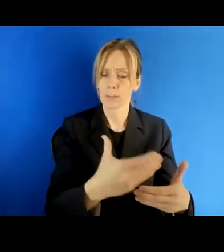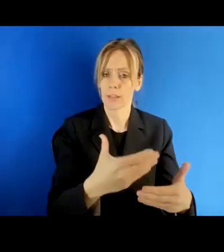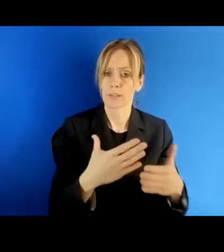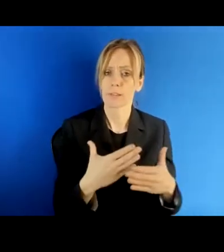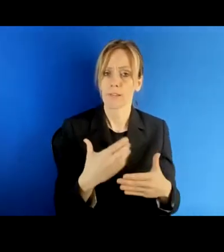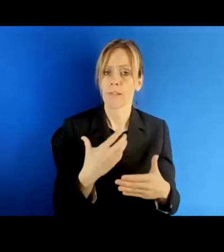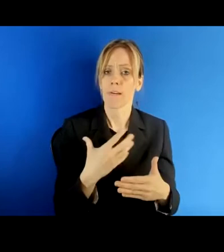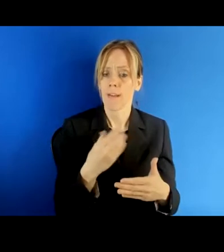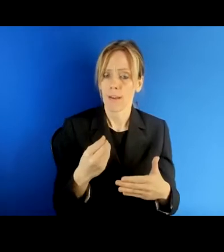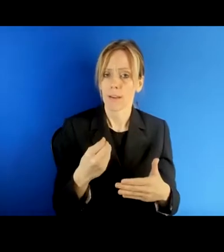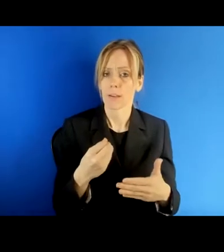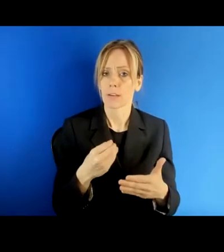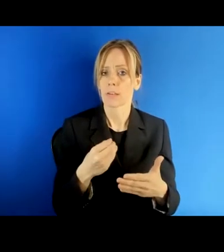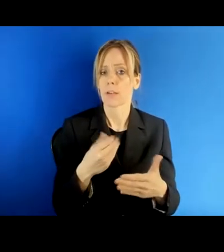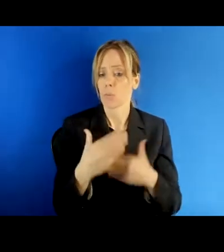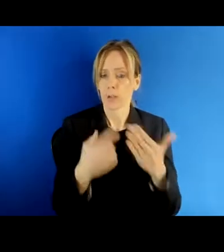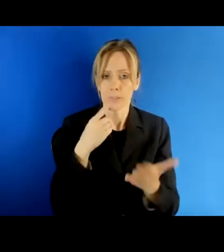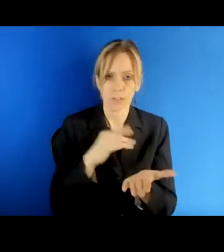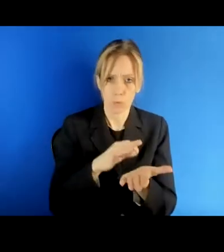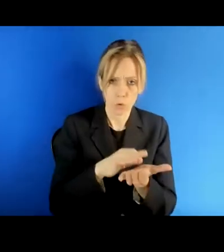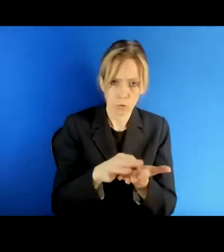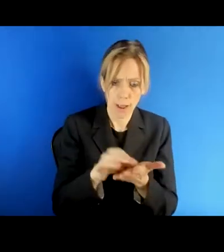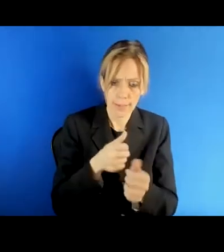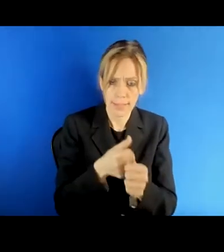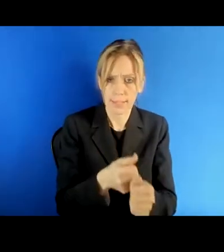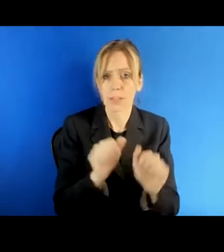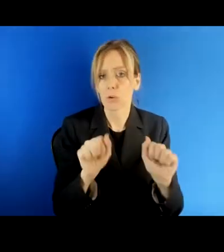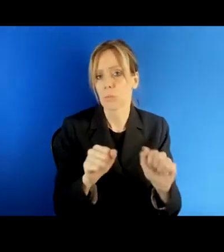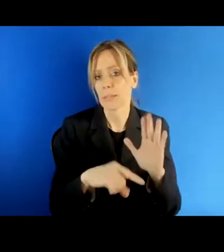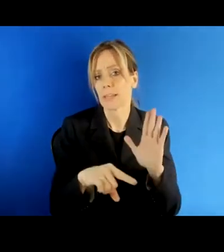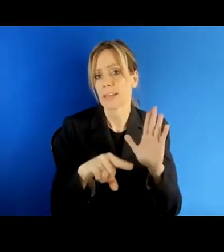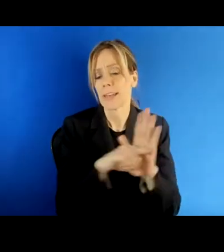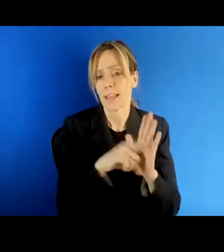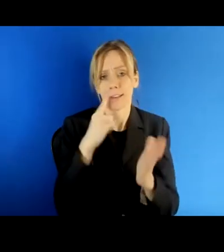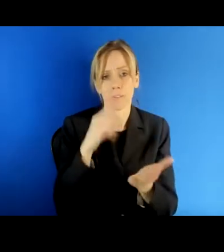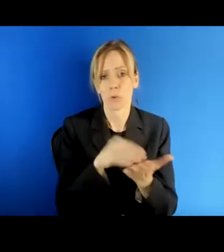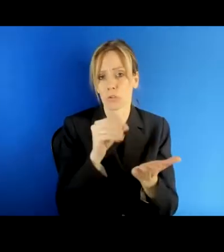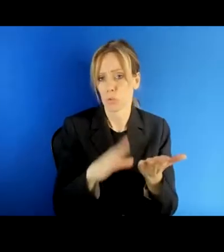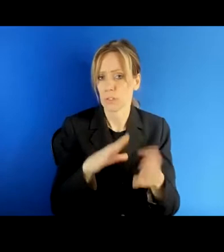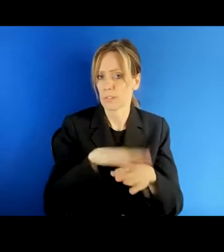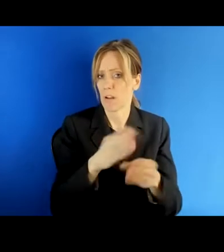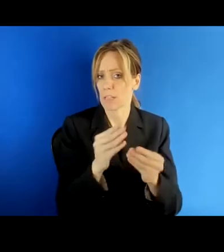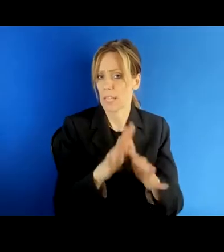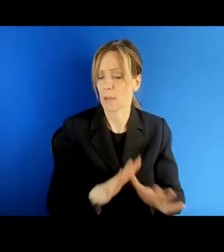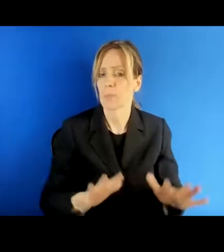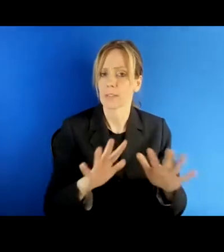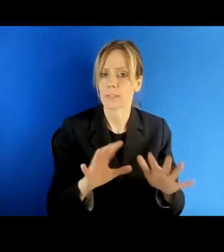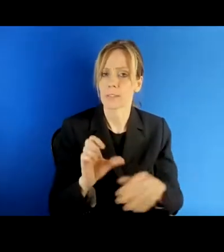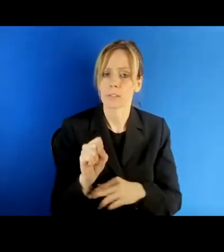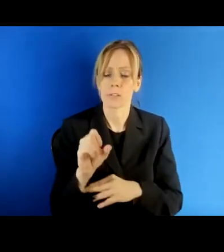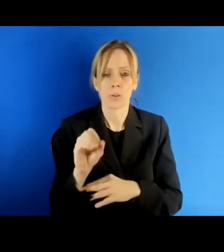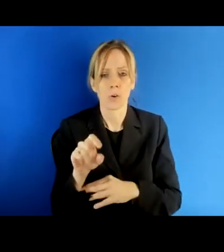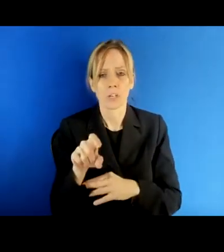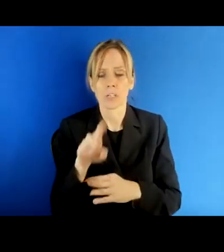could be negative for students on campus and of ensuring that there is a proper investigation, a